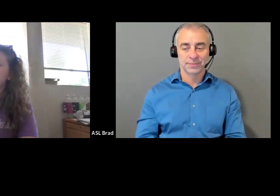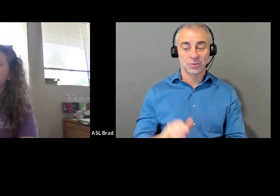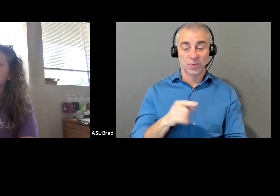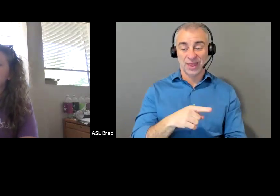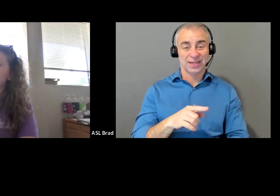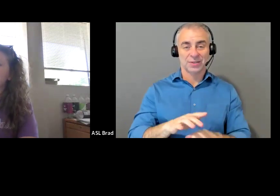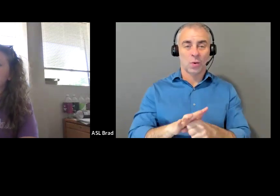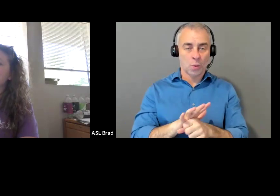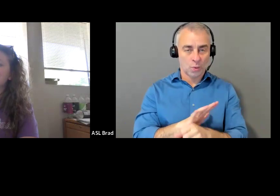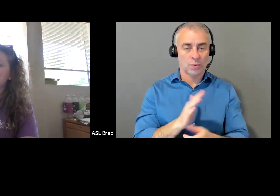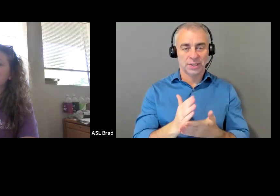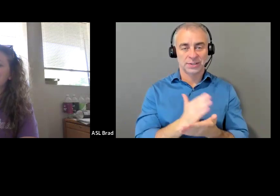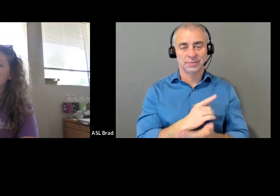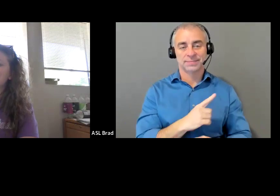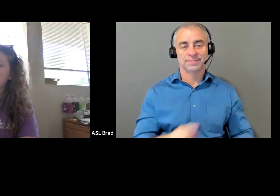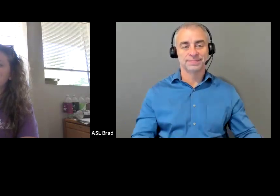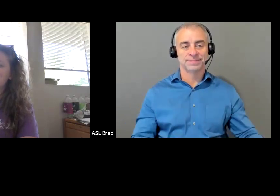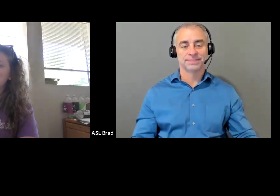itself.